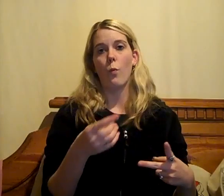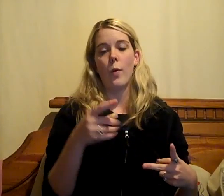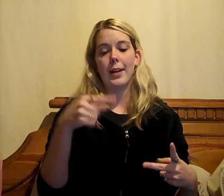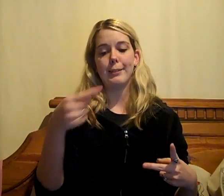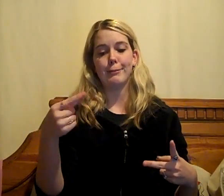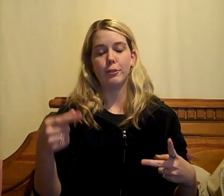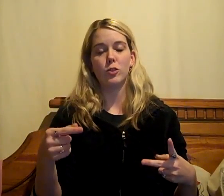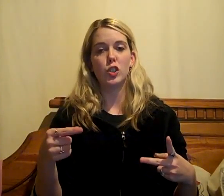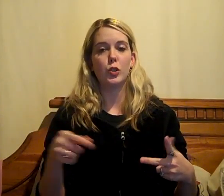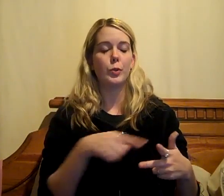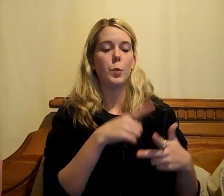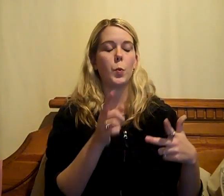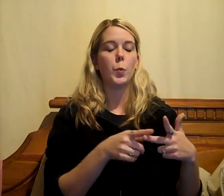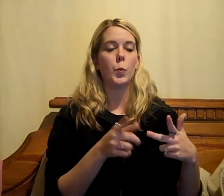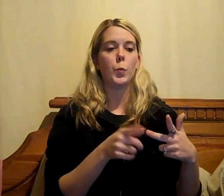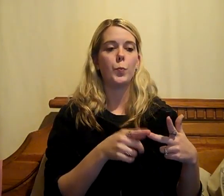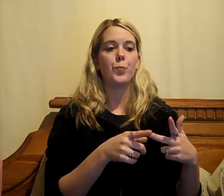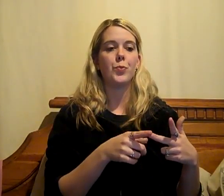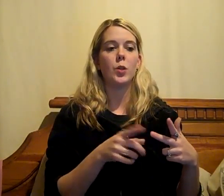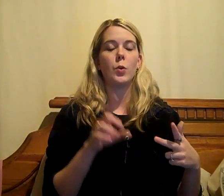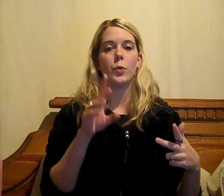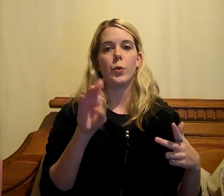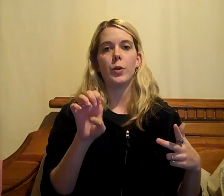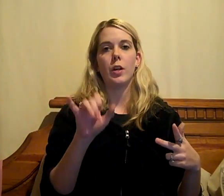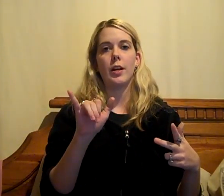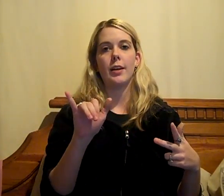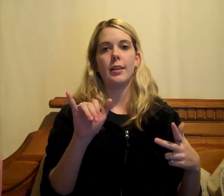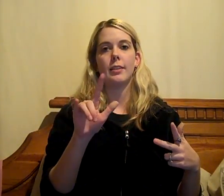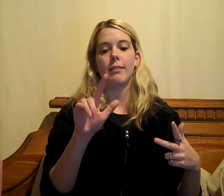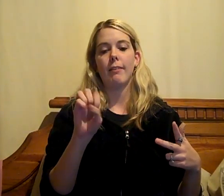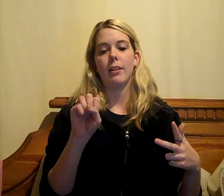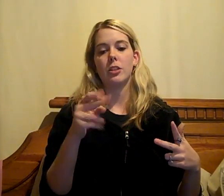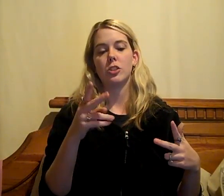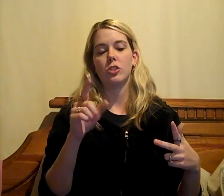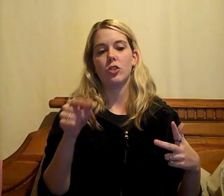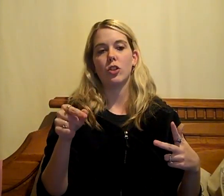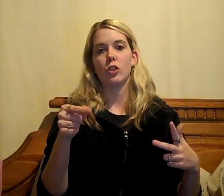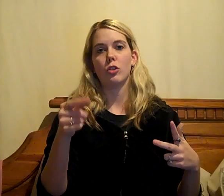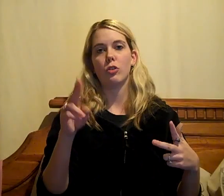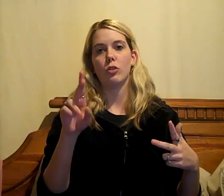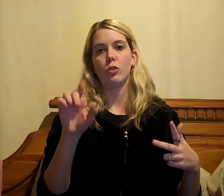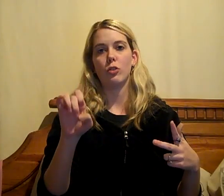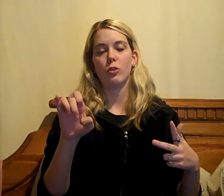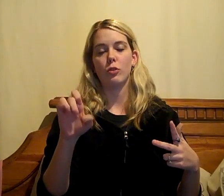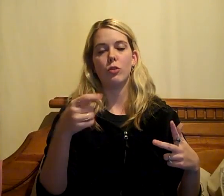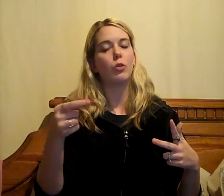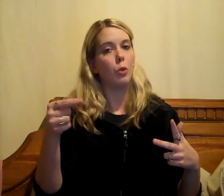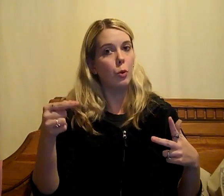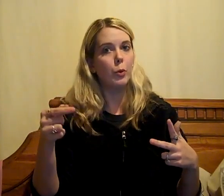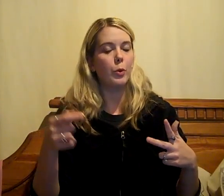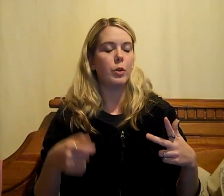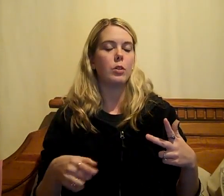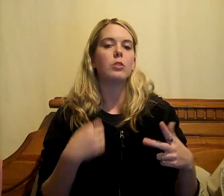It just seals it on a bit better, so you don't have to worry about your oatmeal falling off all